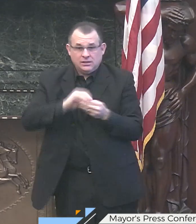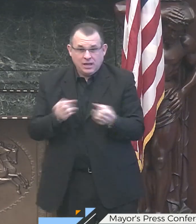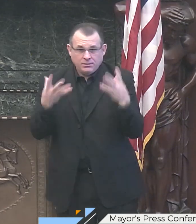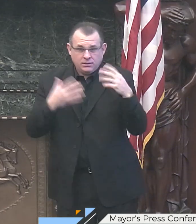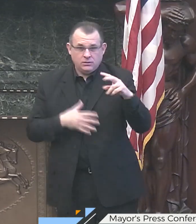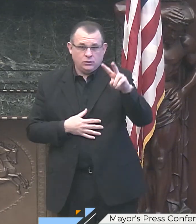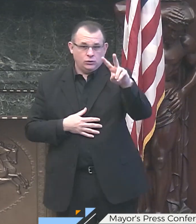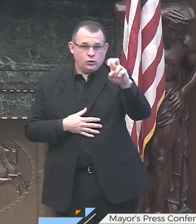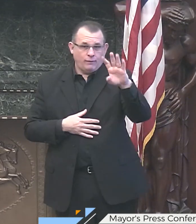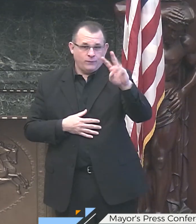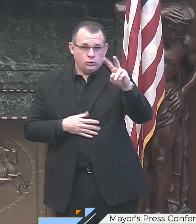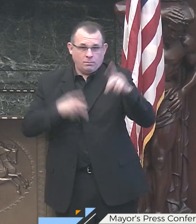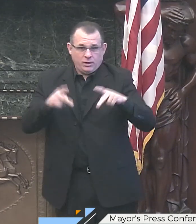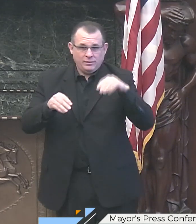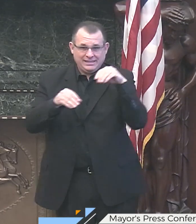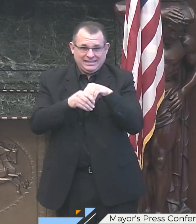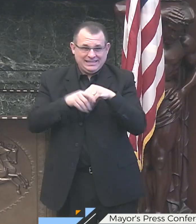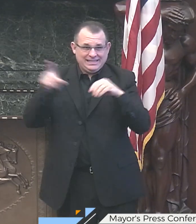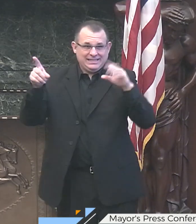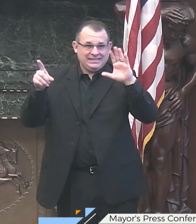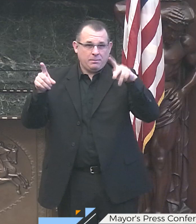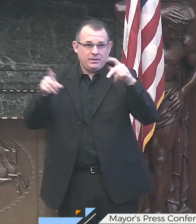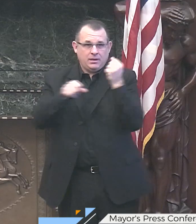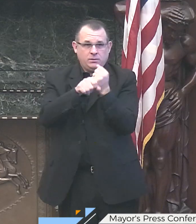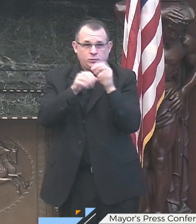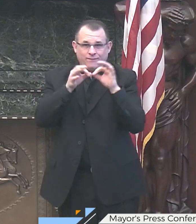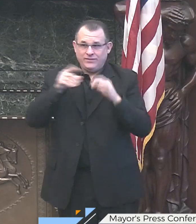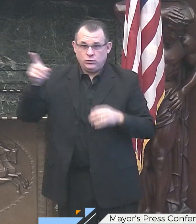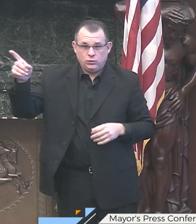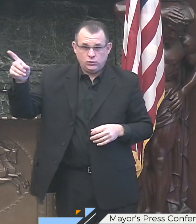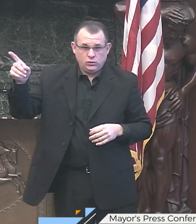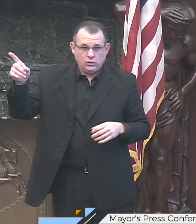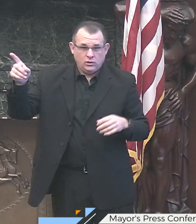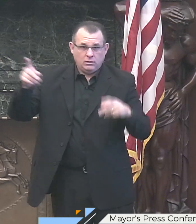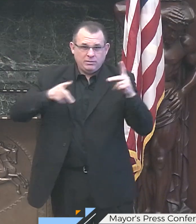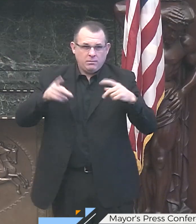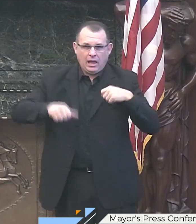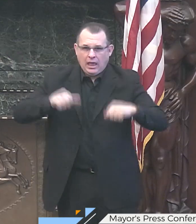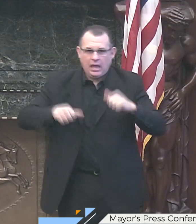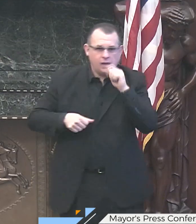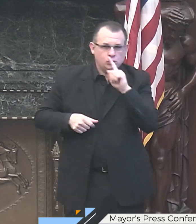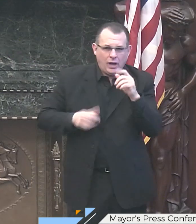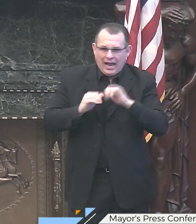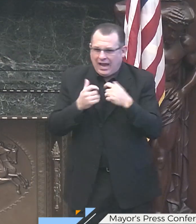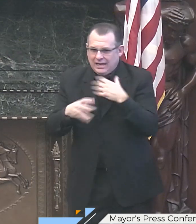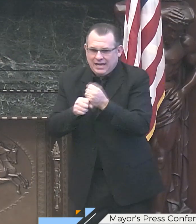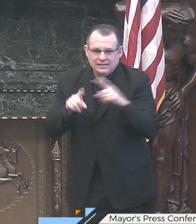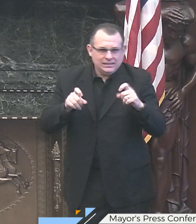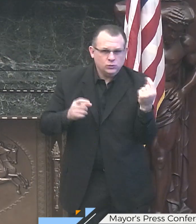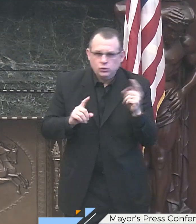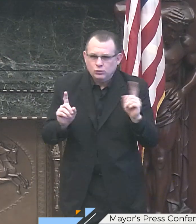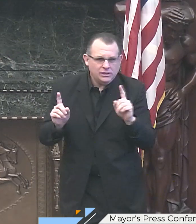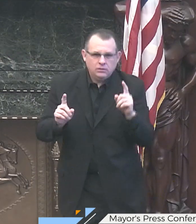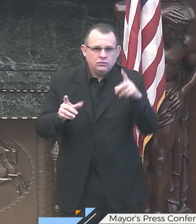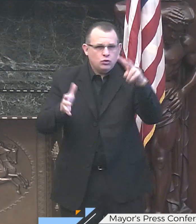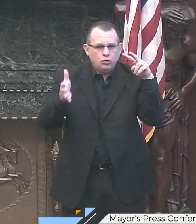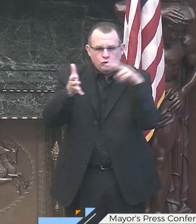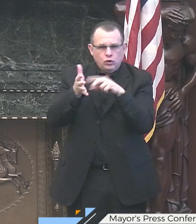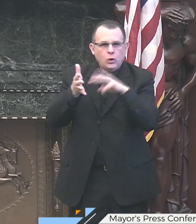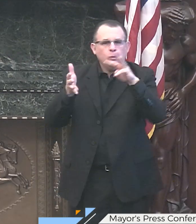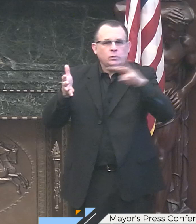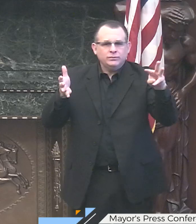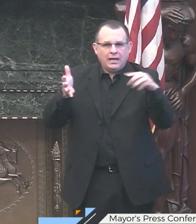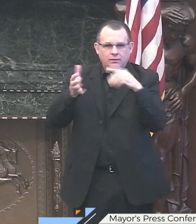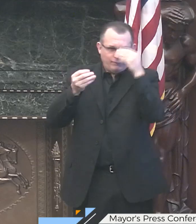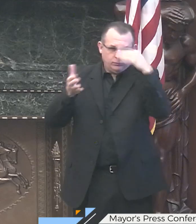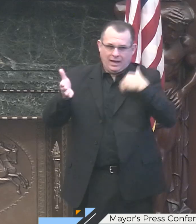want to know whether they should get a test, and if so, how to get it, there's guidance on the website. I want to just remind people again of what everyone